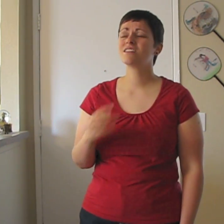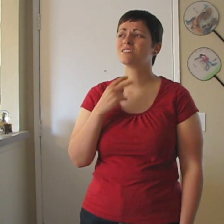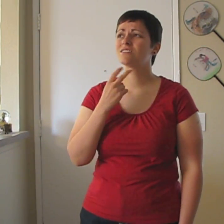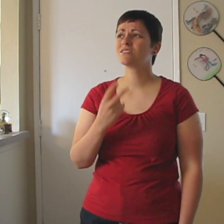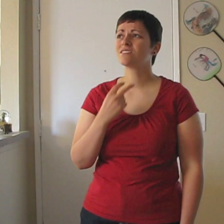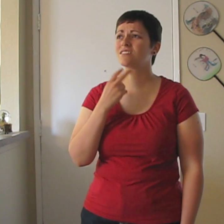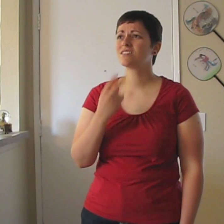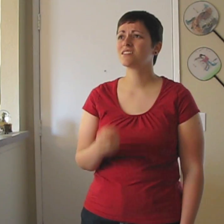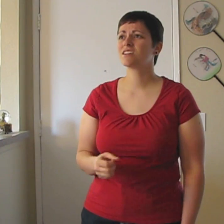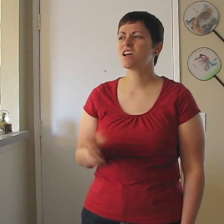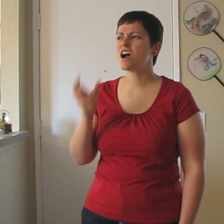angry voice